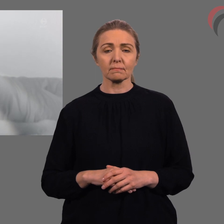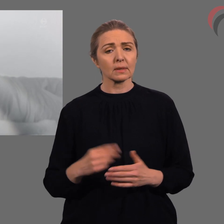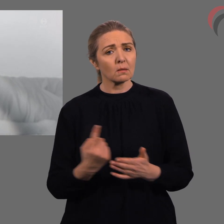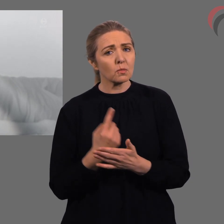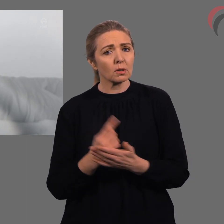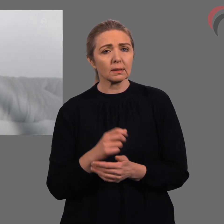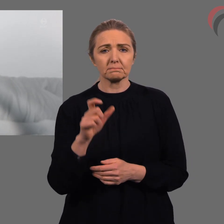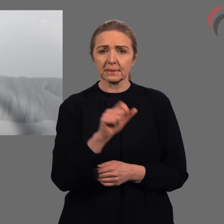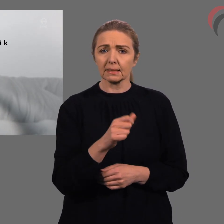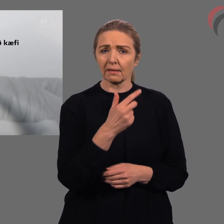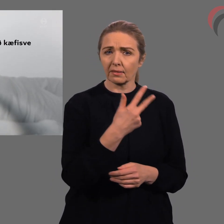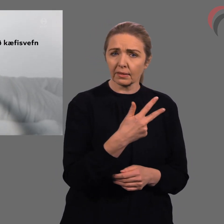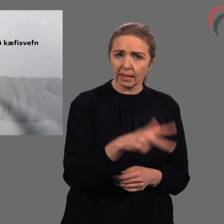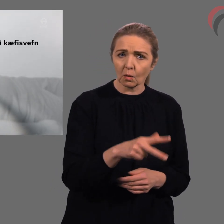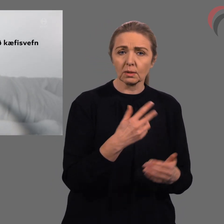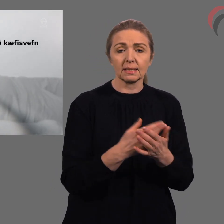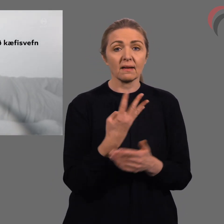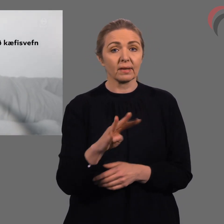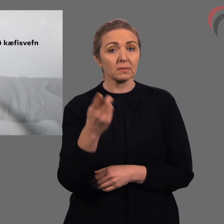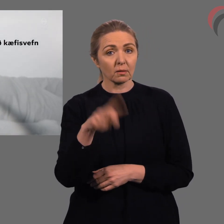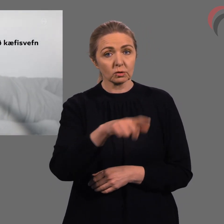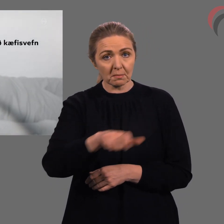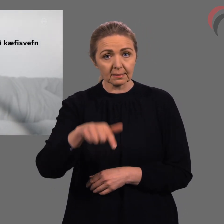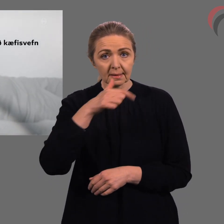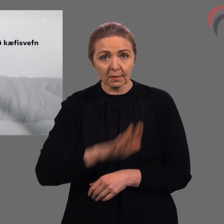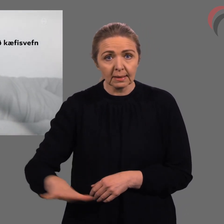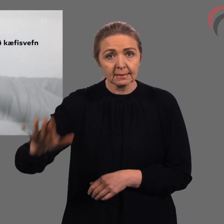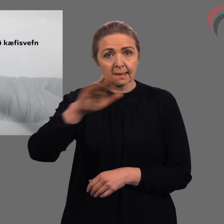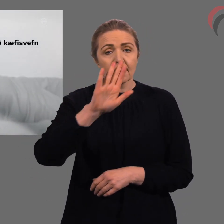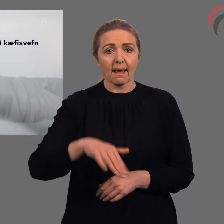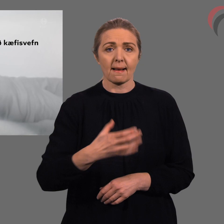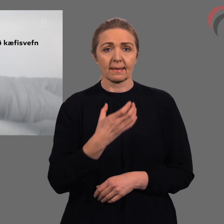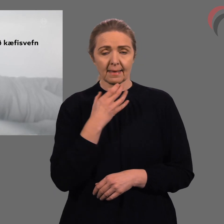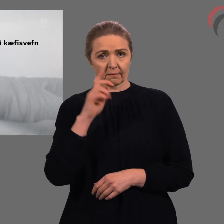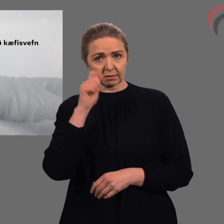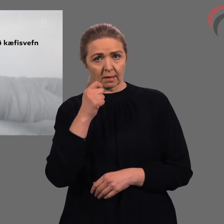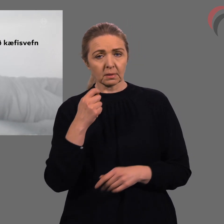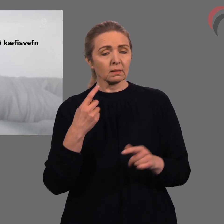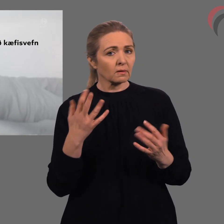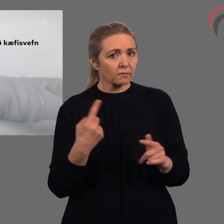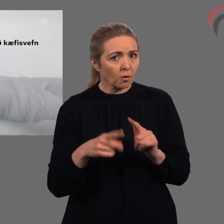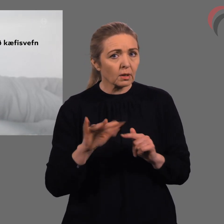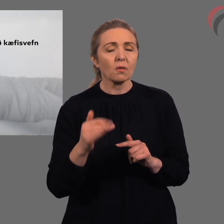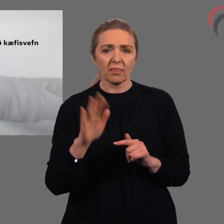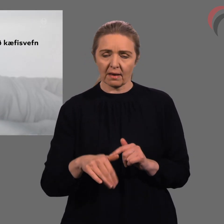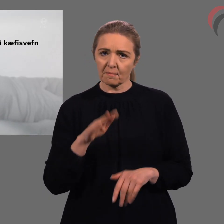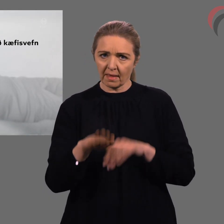Talið á bilinu 30 til 50 þúsund manns þjáist af kæfisvefni á Íslandi af þeim toga að þarfnist